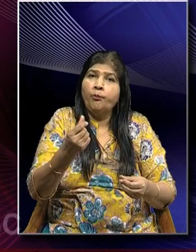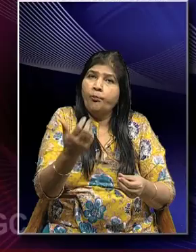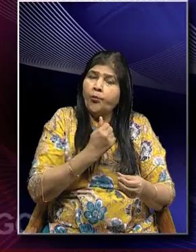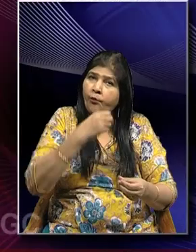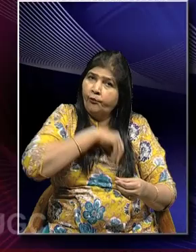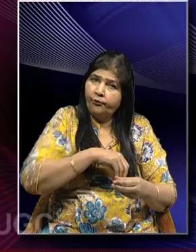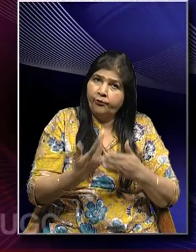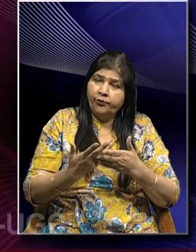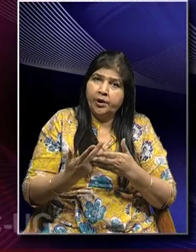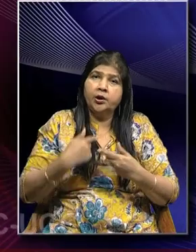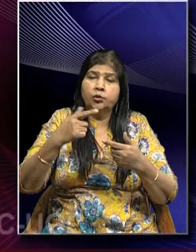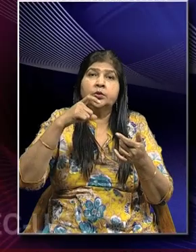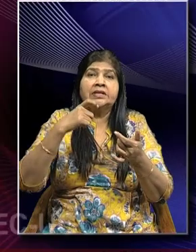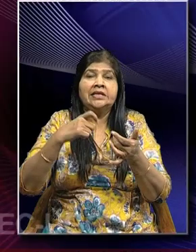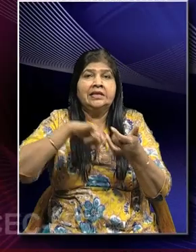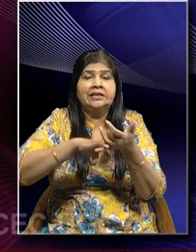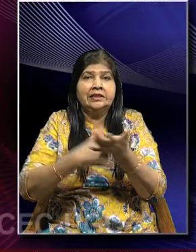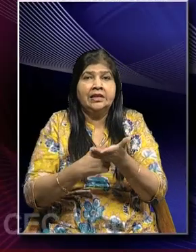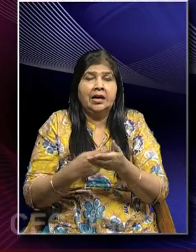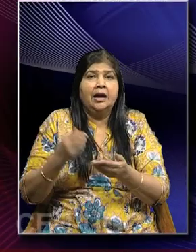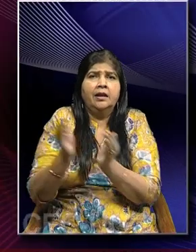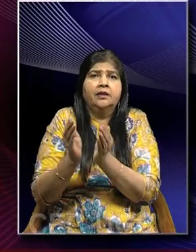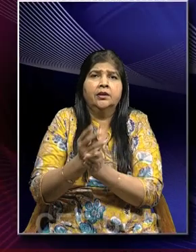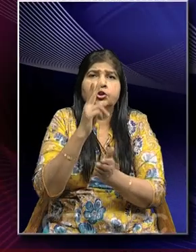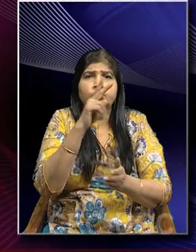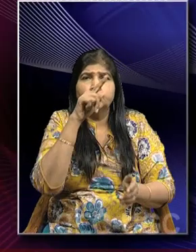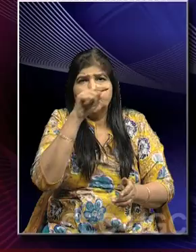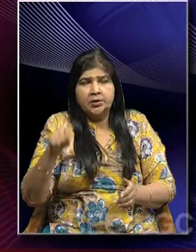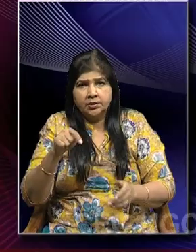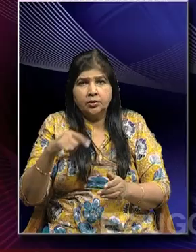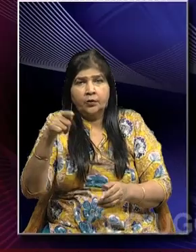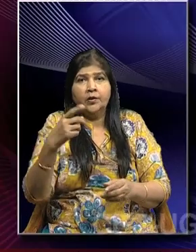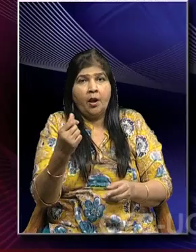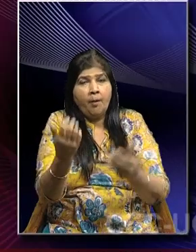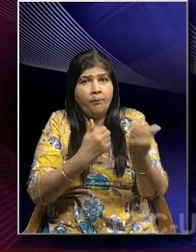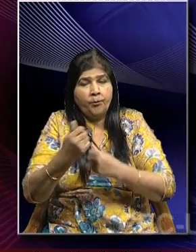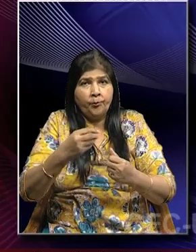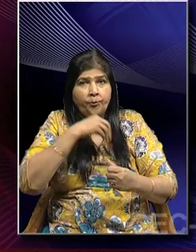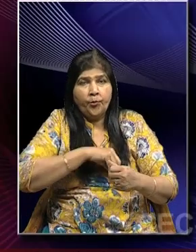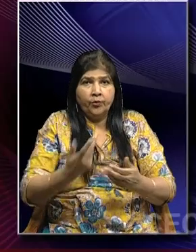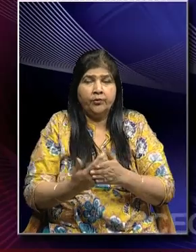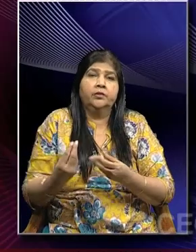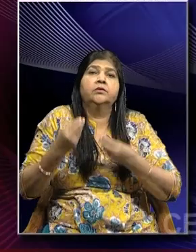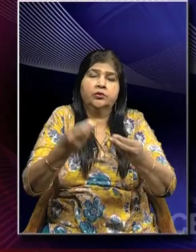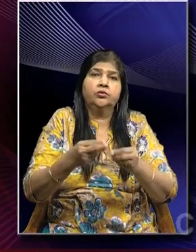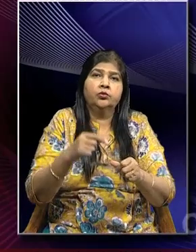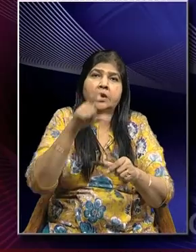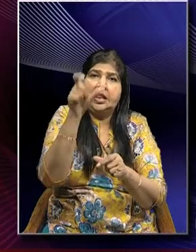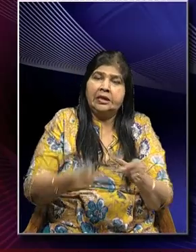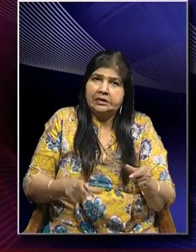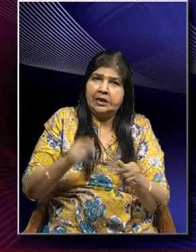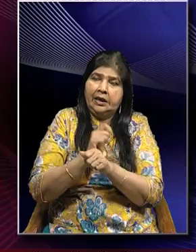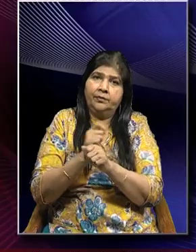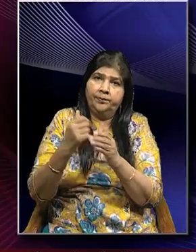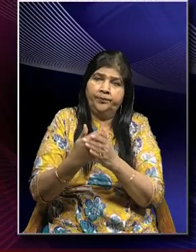initiatives. We all know that they have to spend 2% of their profits on listed CSR activities. So we